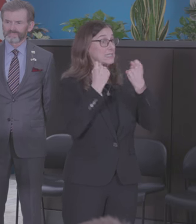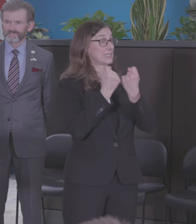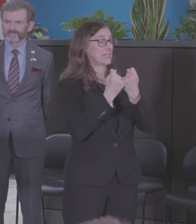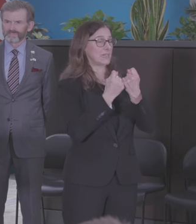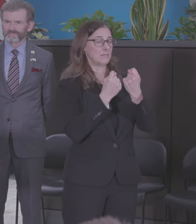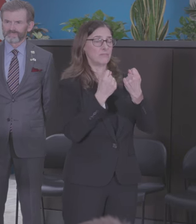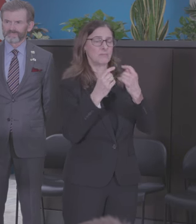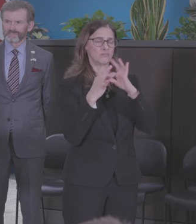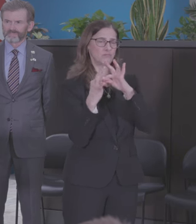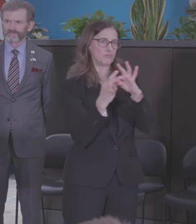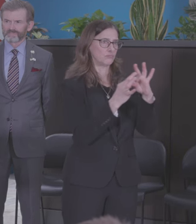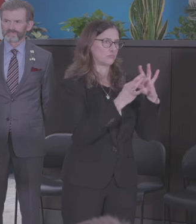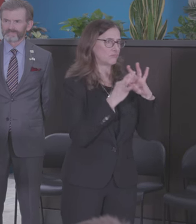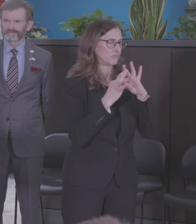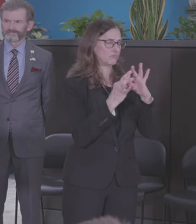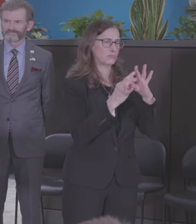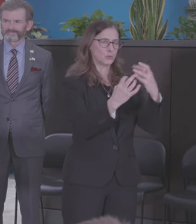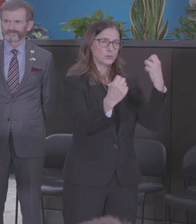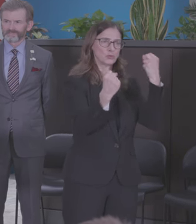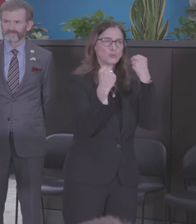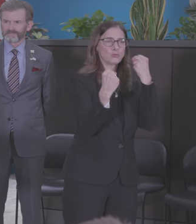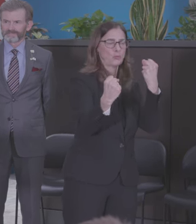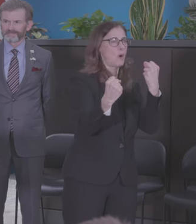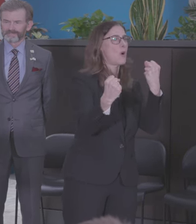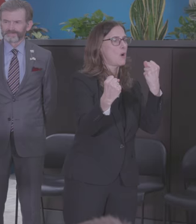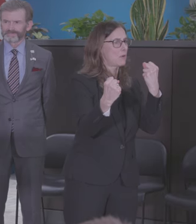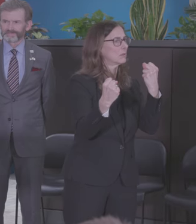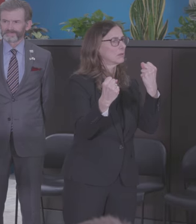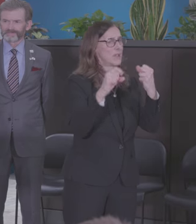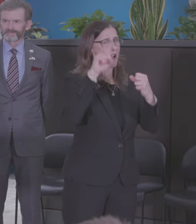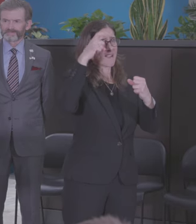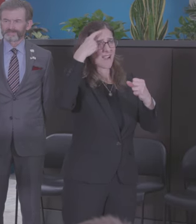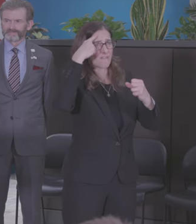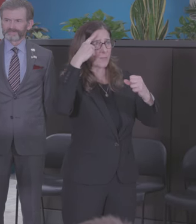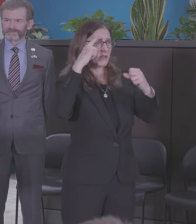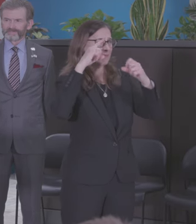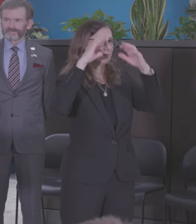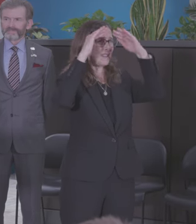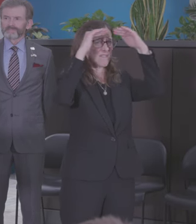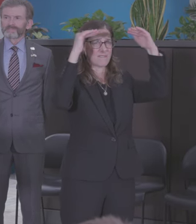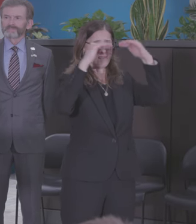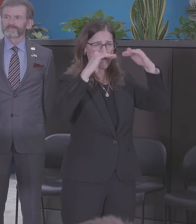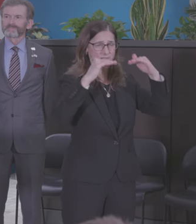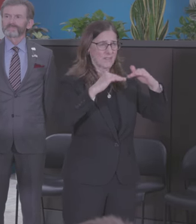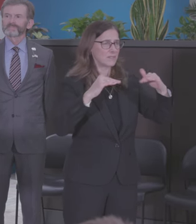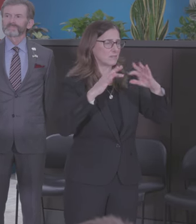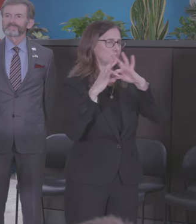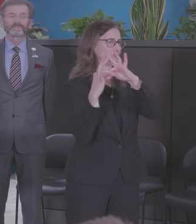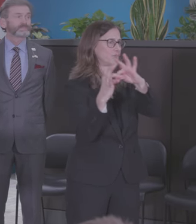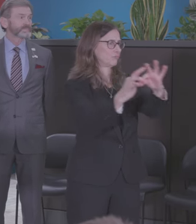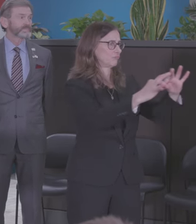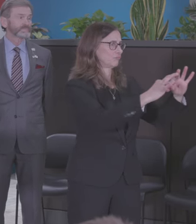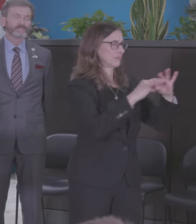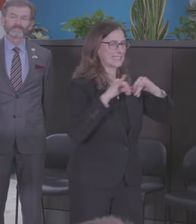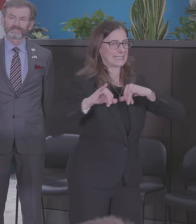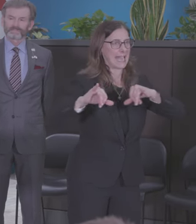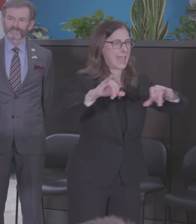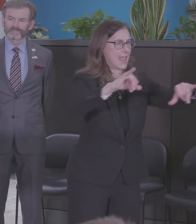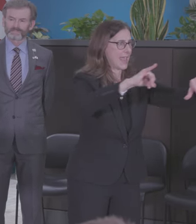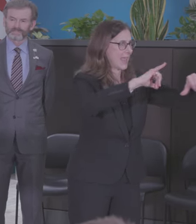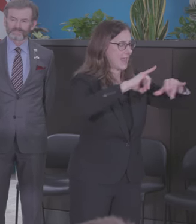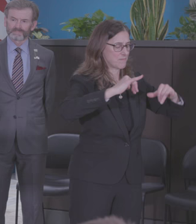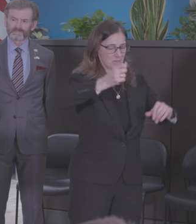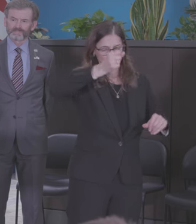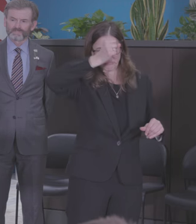as colleagues right now, and I want you to know at all levels of government, we have an alignment when it comes to veterans. We believe in the dignity, we know